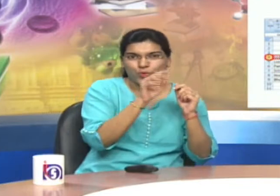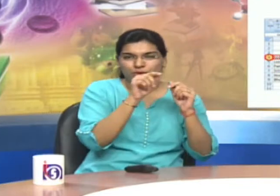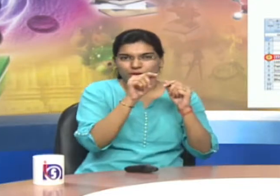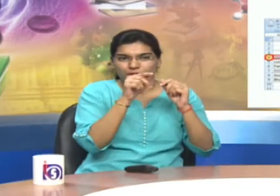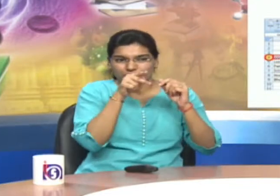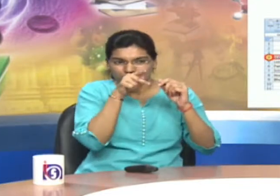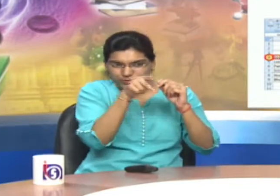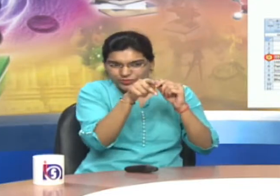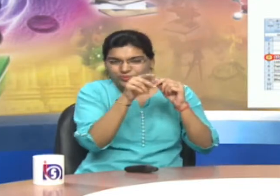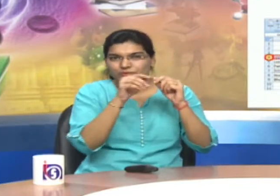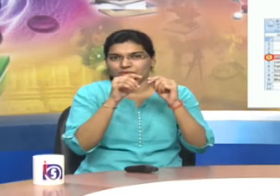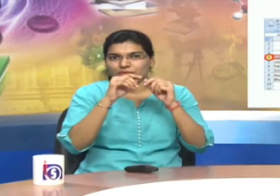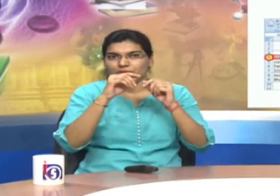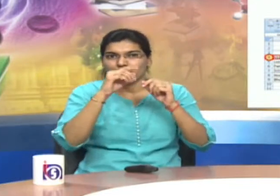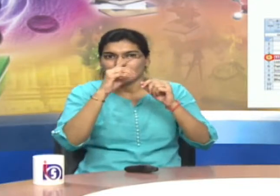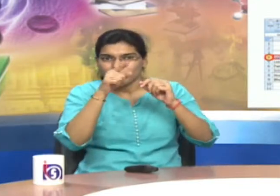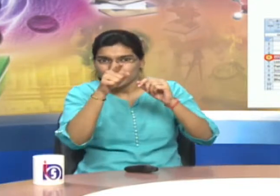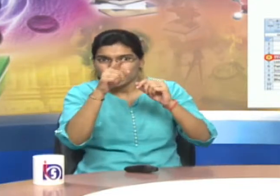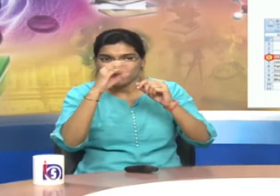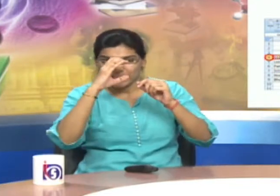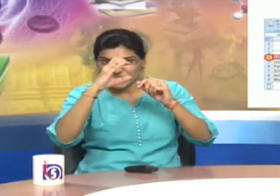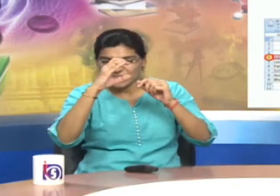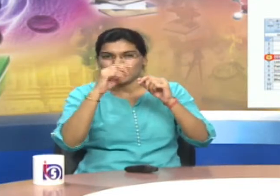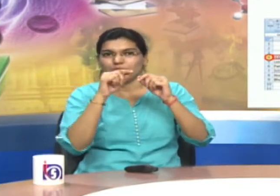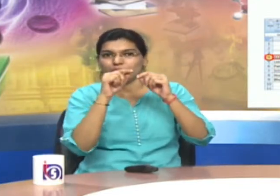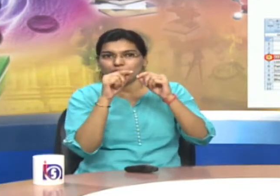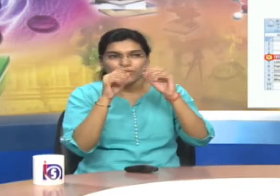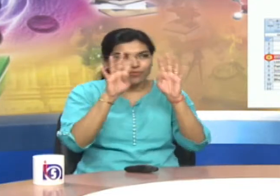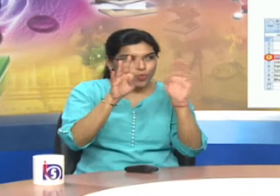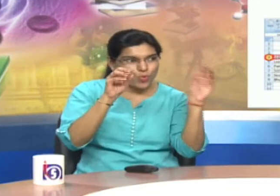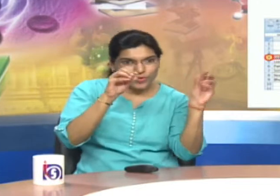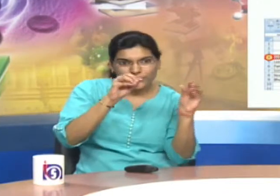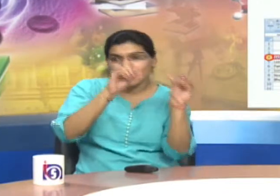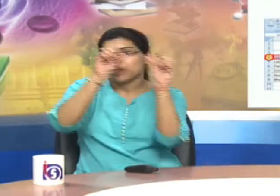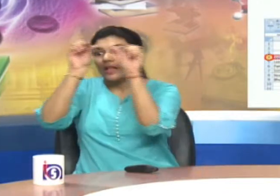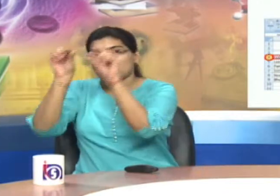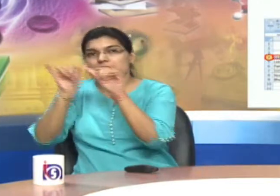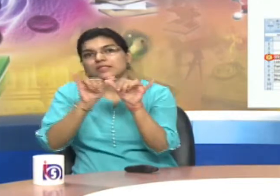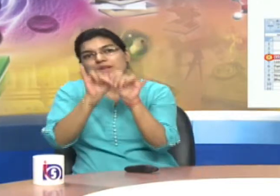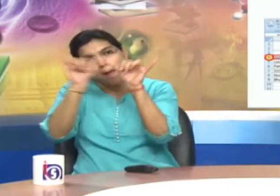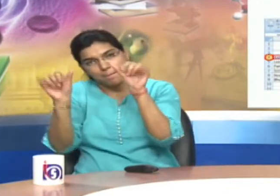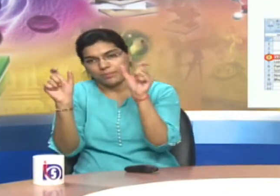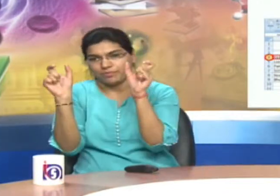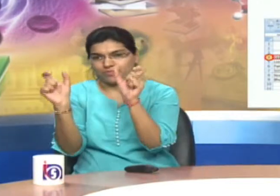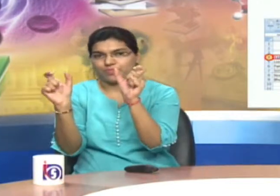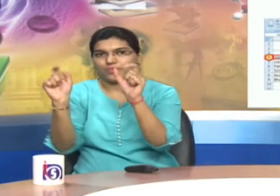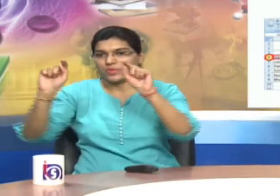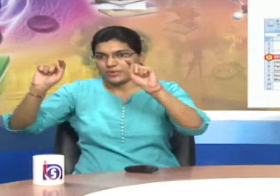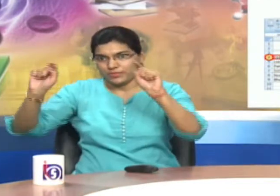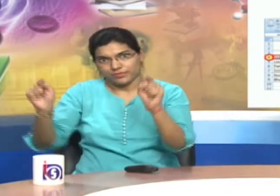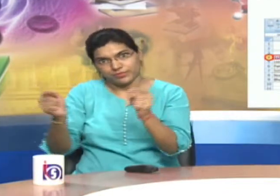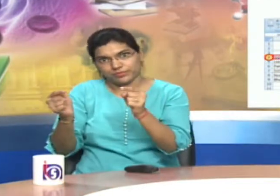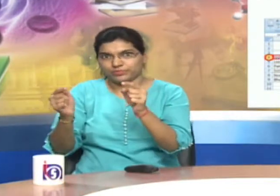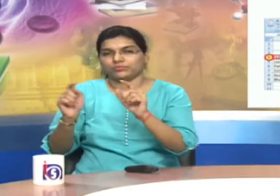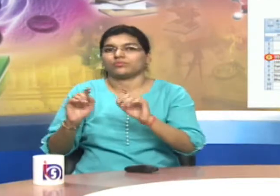be careful about the minimum if and maximum if number.